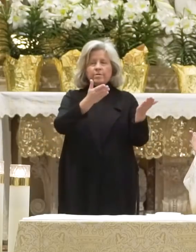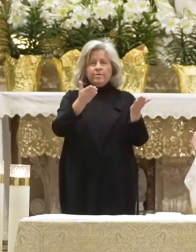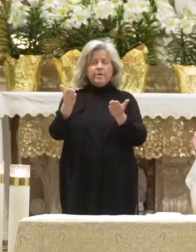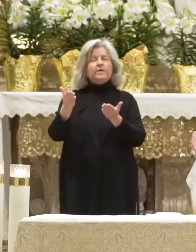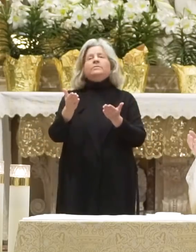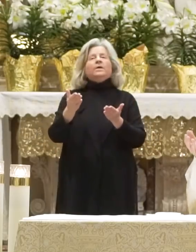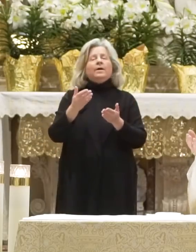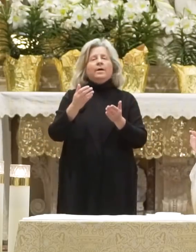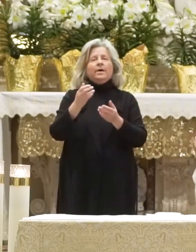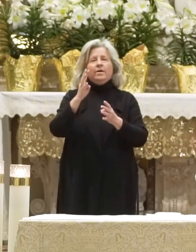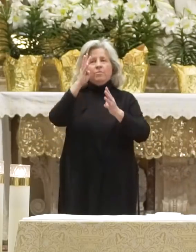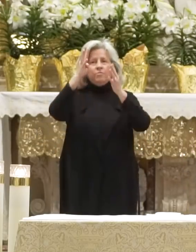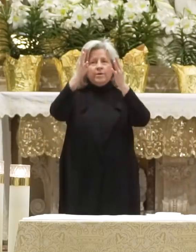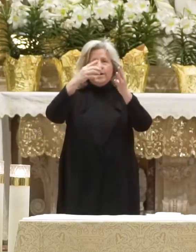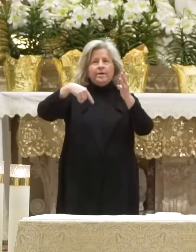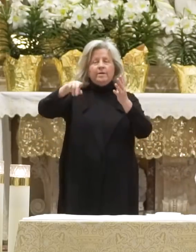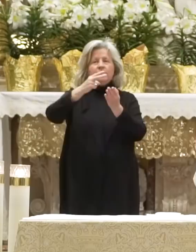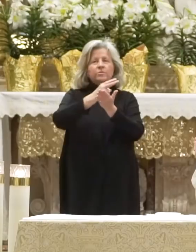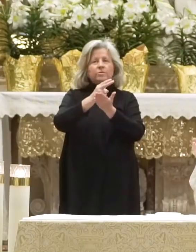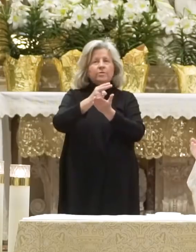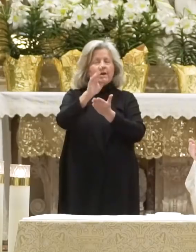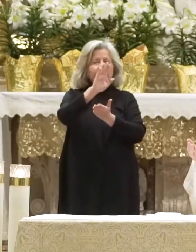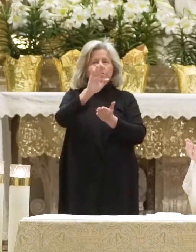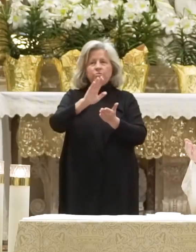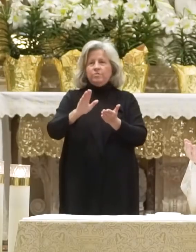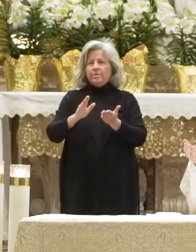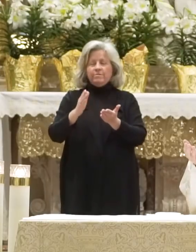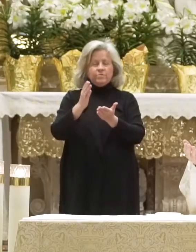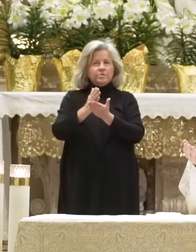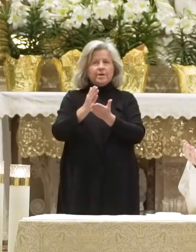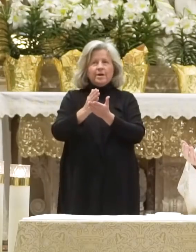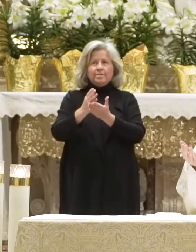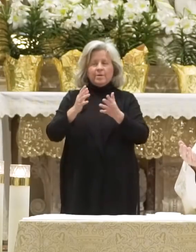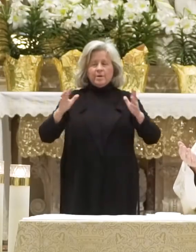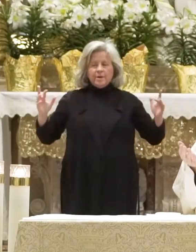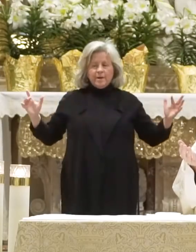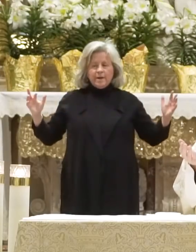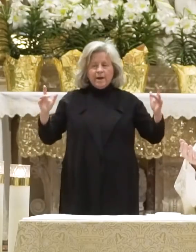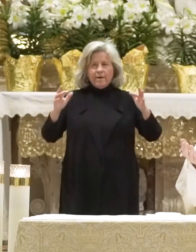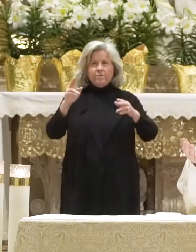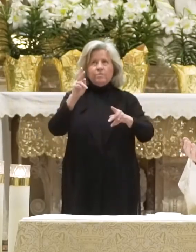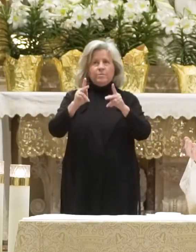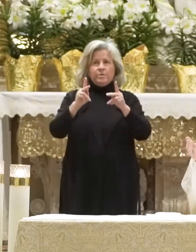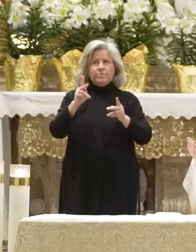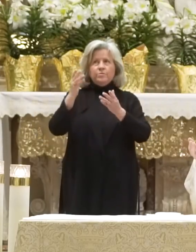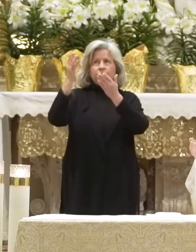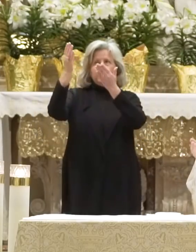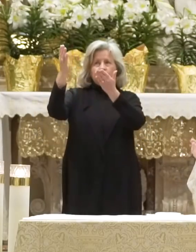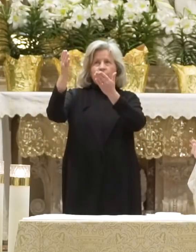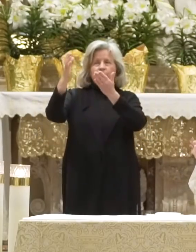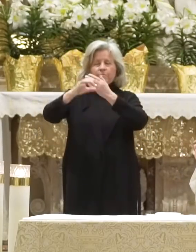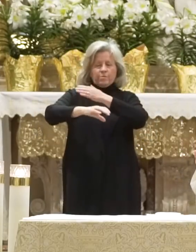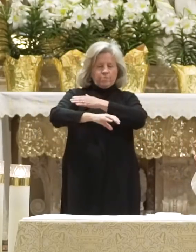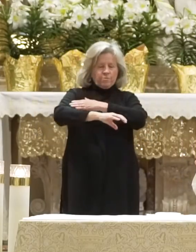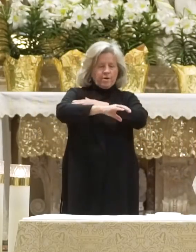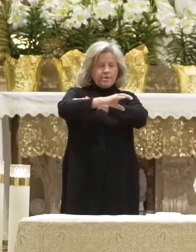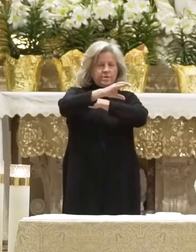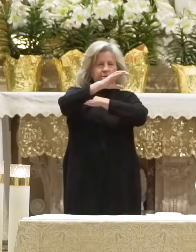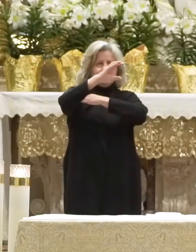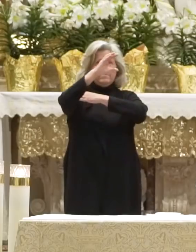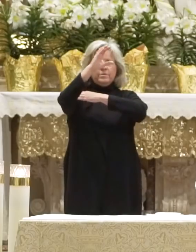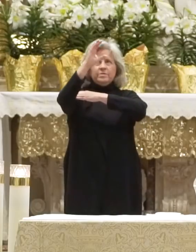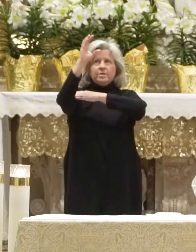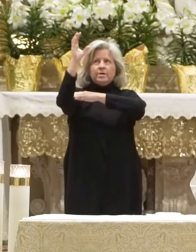holy. And you never cease to gather a people to yourself, so that from the rising of the sun to its setting, a